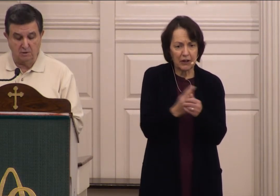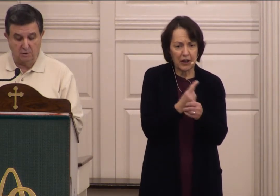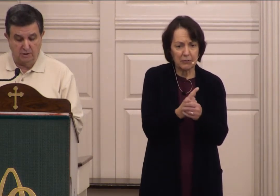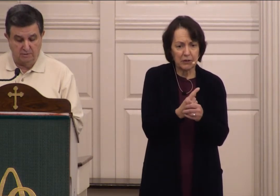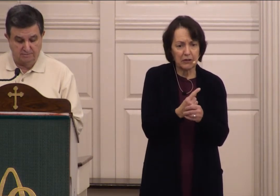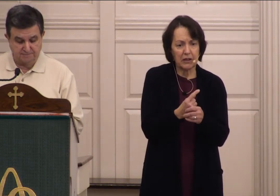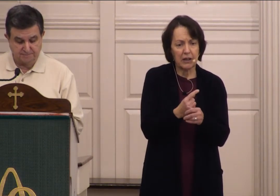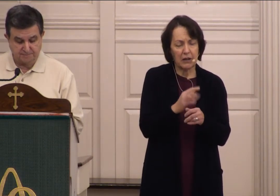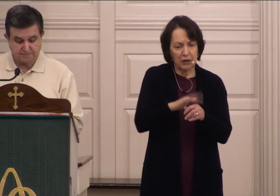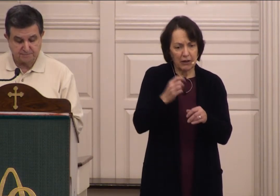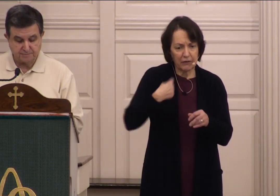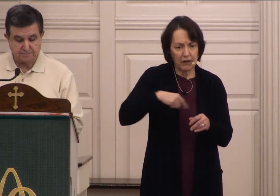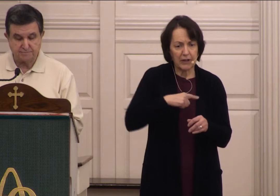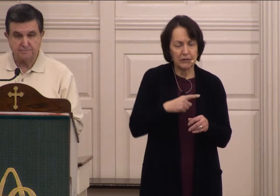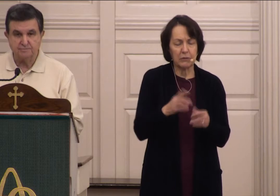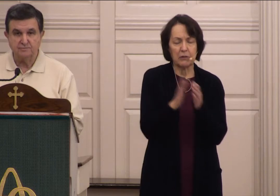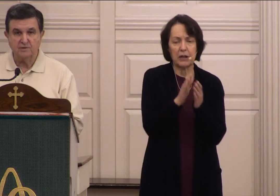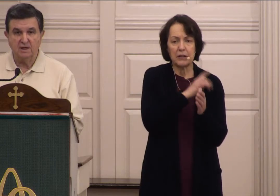Lord.